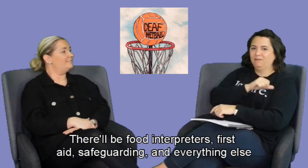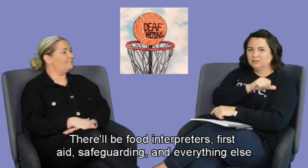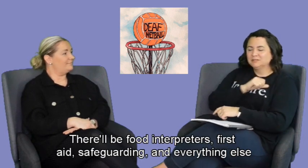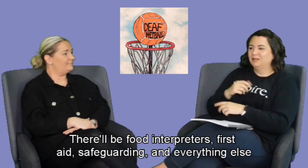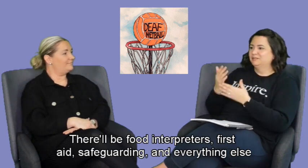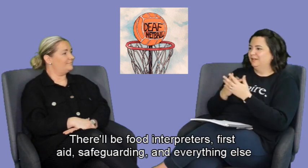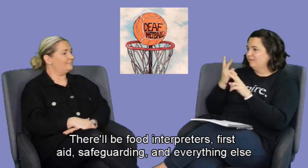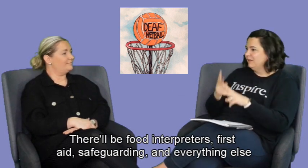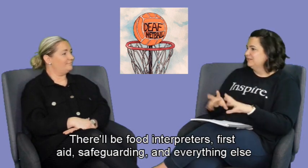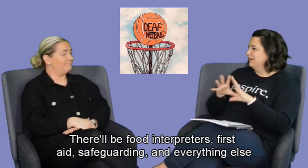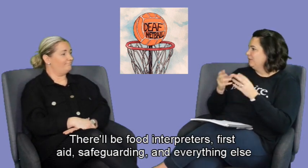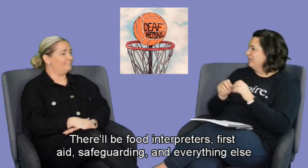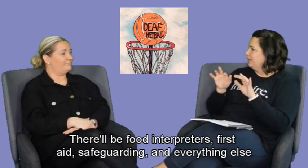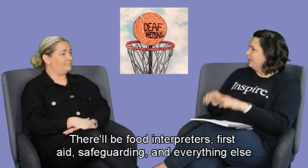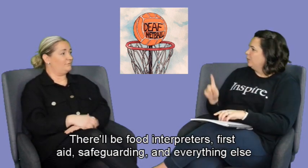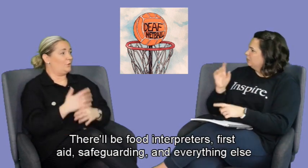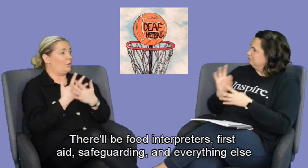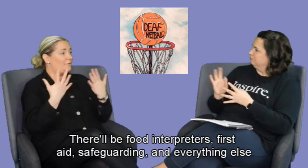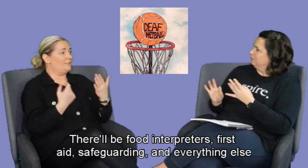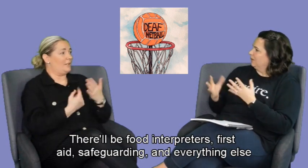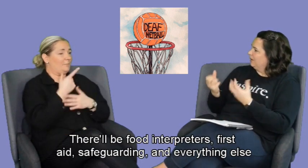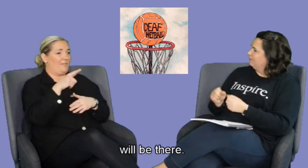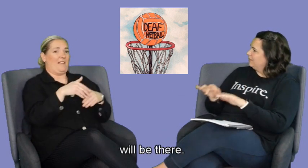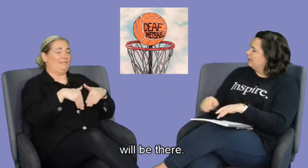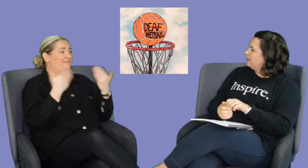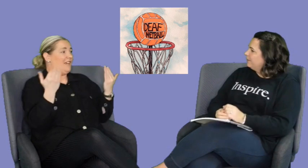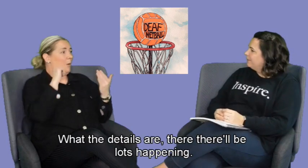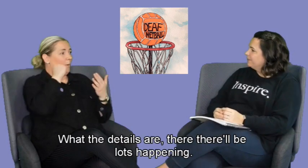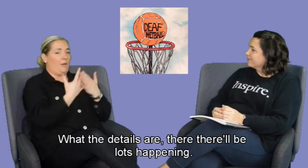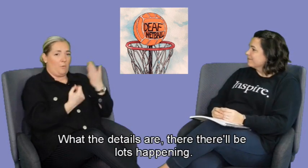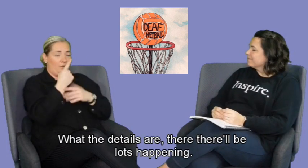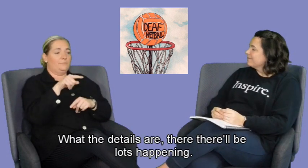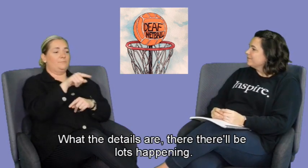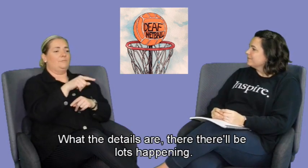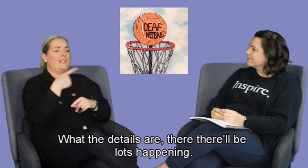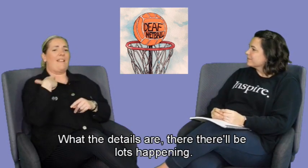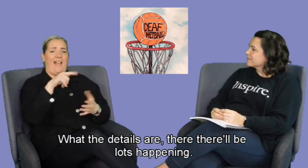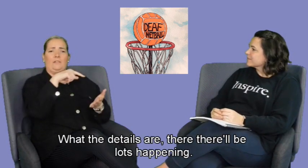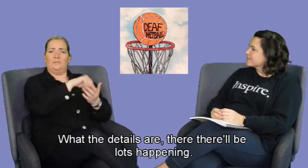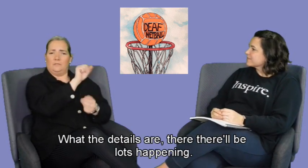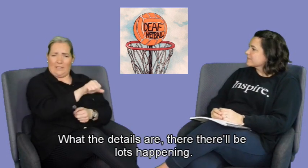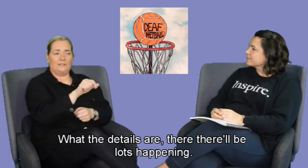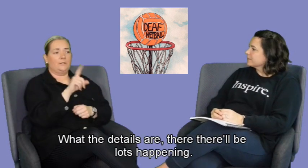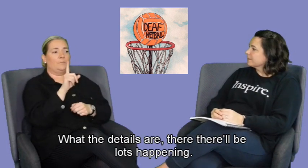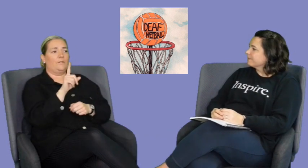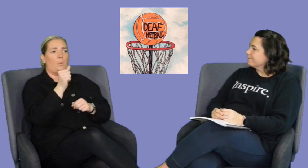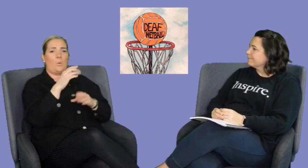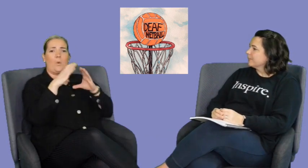interpreters, first aid, safeguarding, and everything else will be there. What other details are there? There'll be lots happening. It's